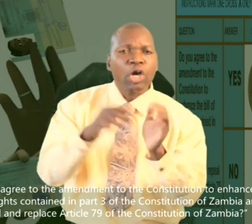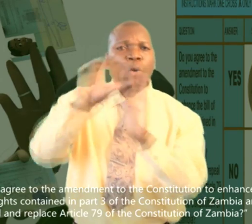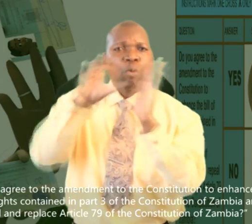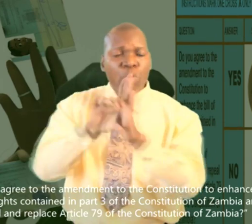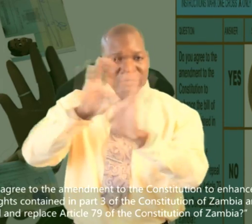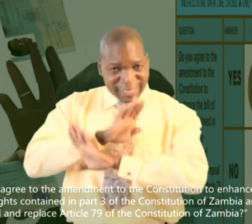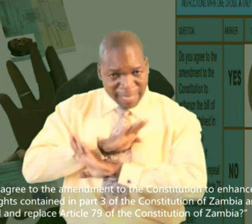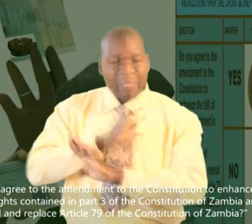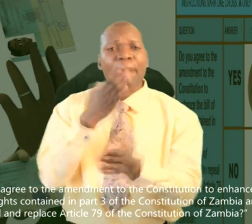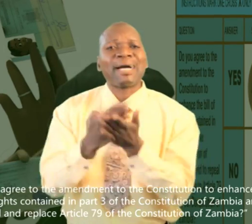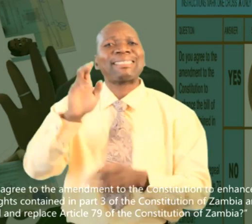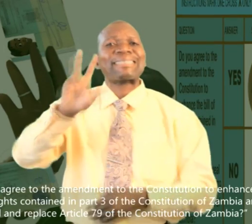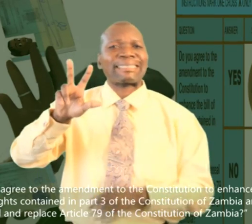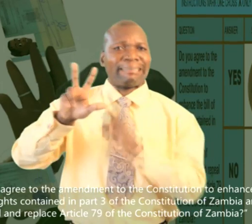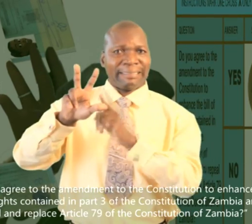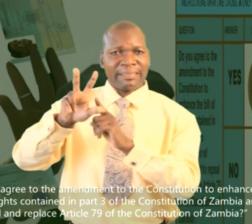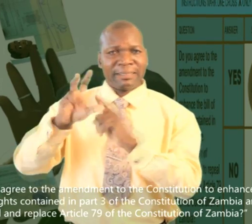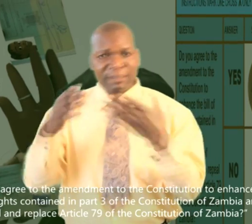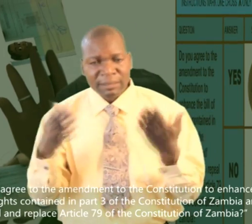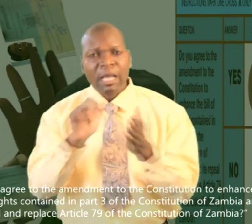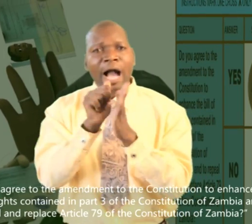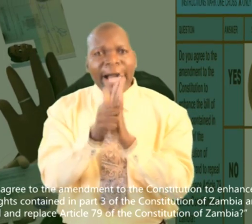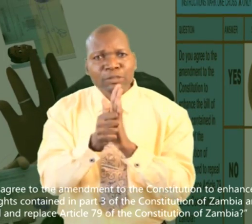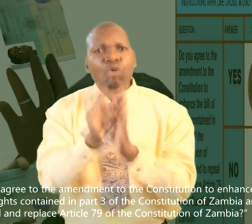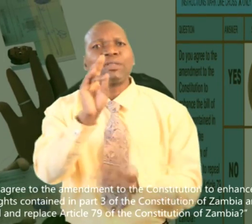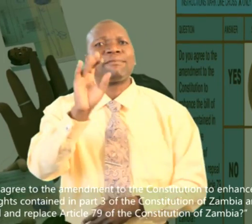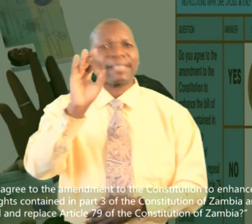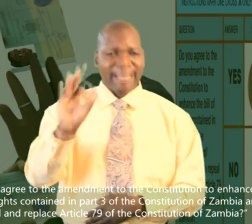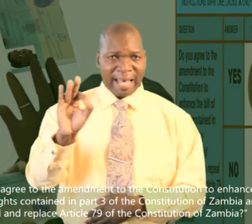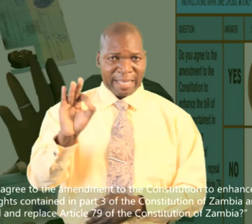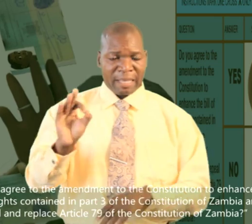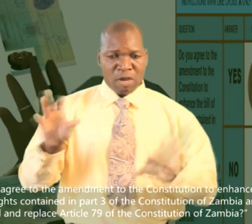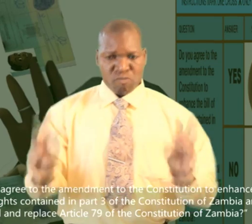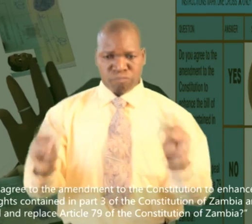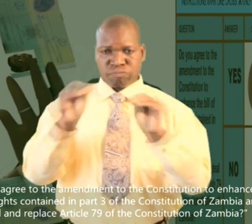Zambia and to repeal and replace Article 79 of the Constitution of Zambia?